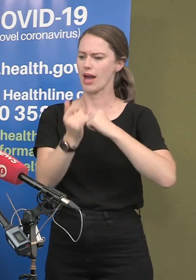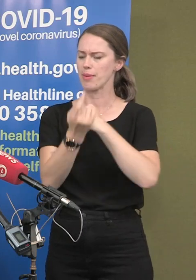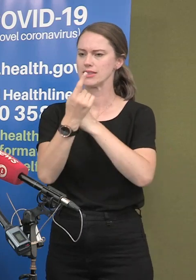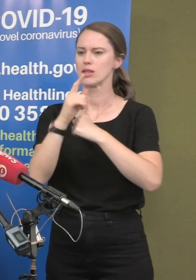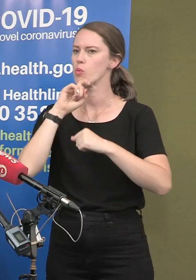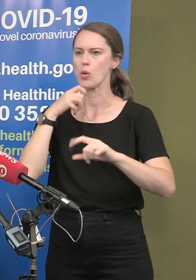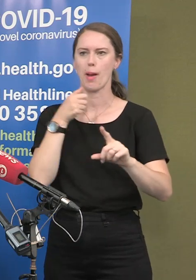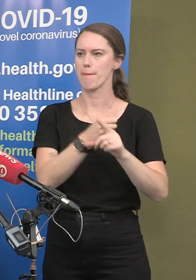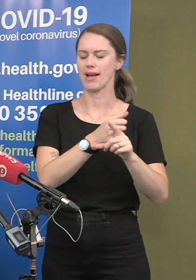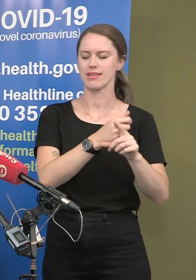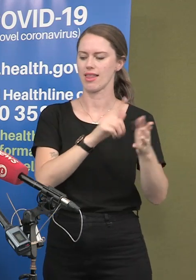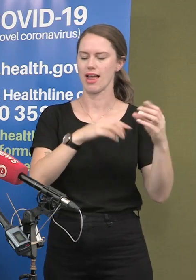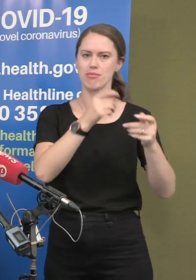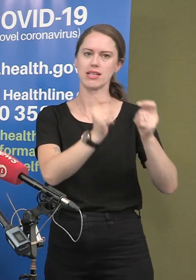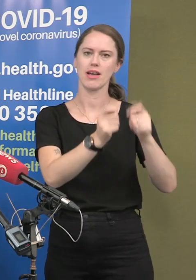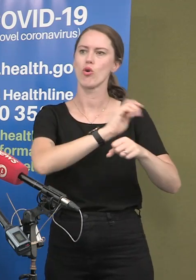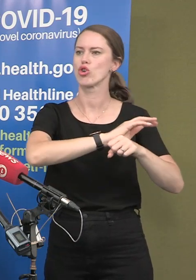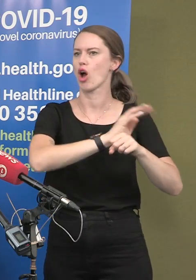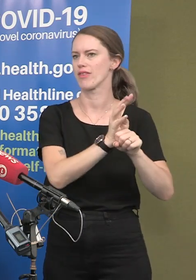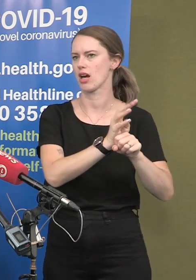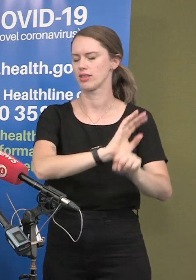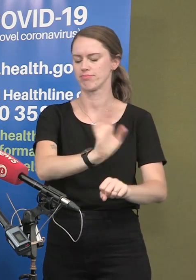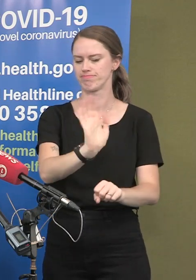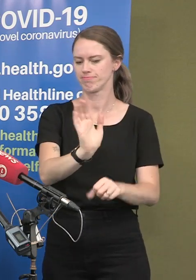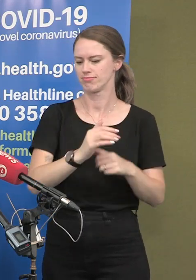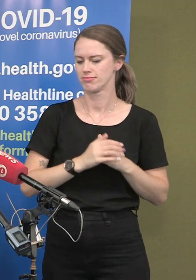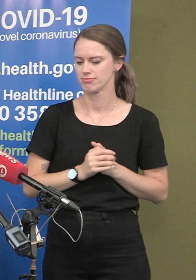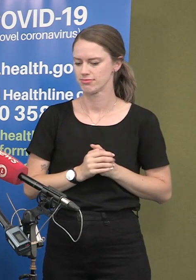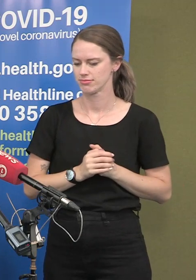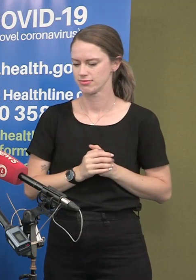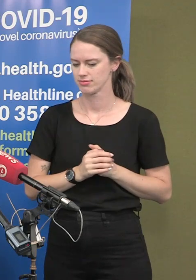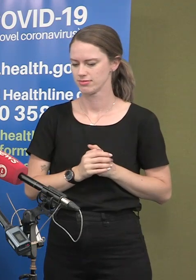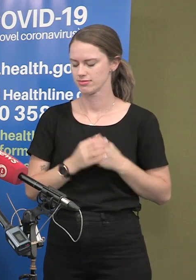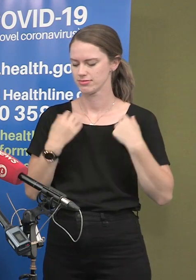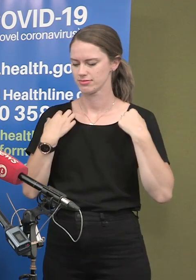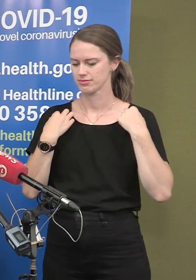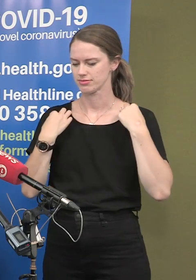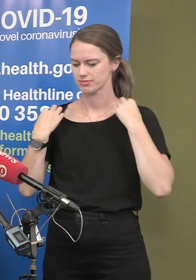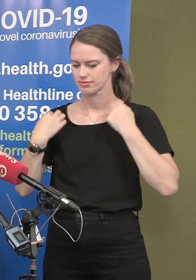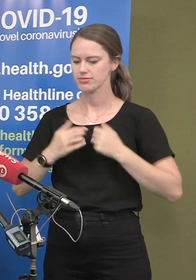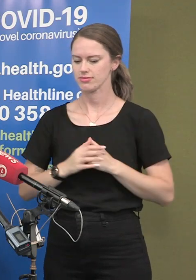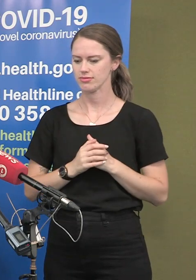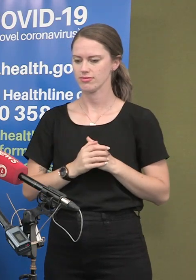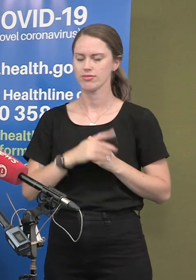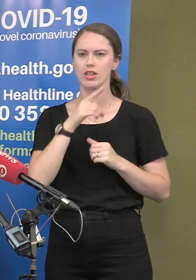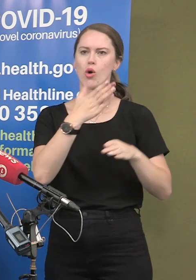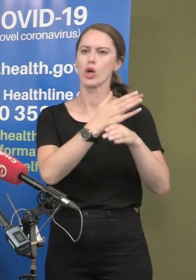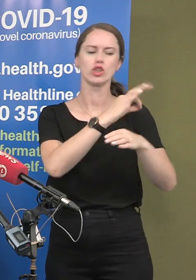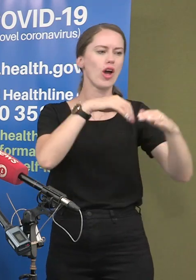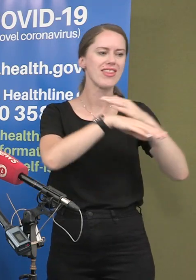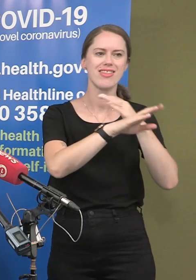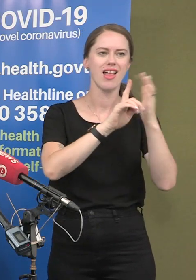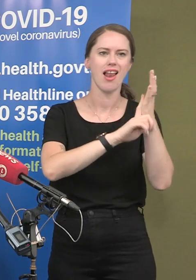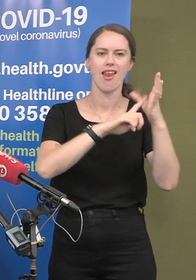not affect our laboratory testing for COVID-19. Either the workers are not in laboratories like